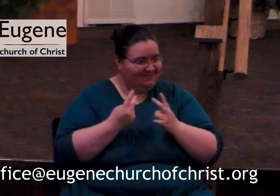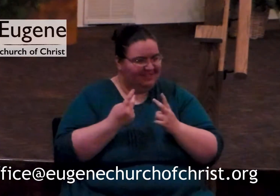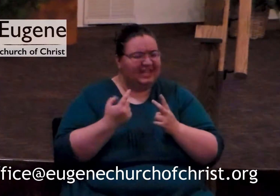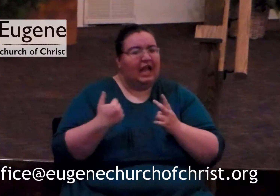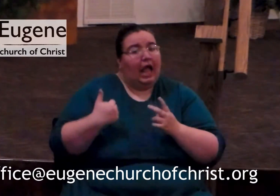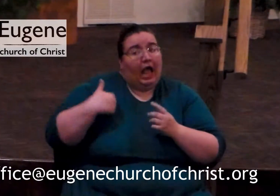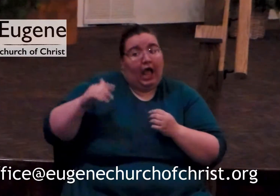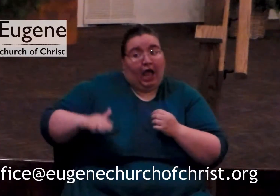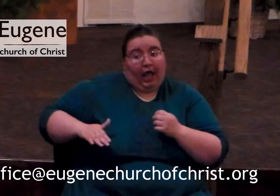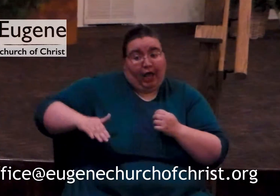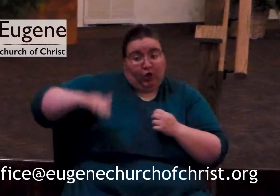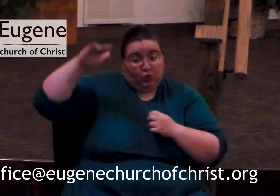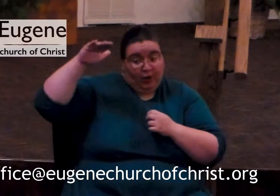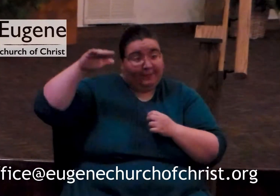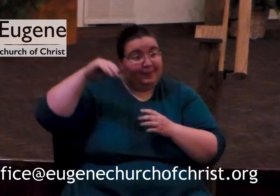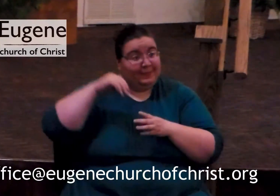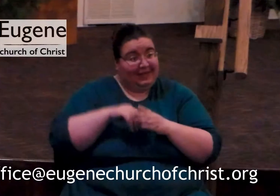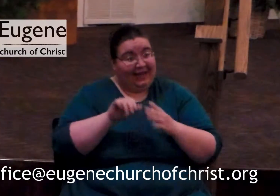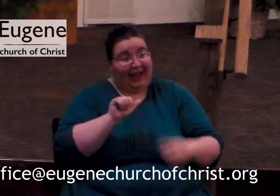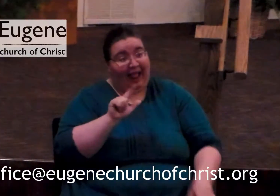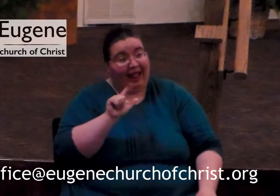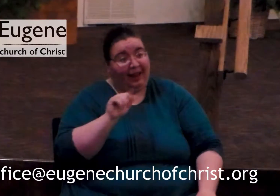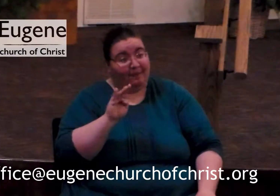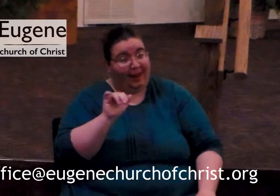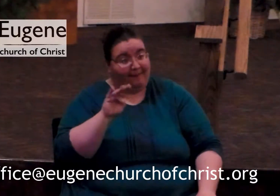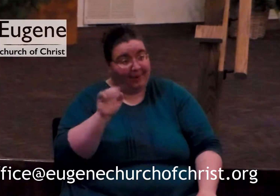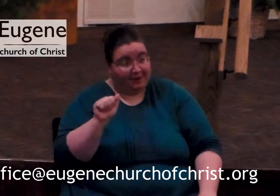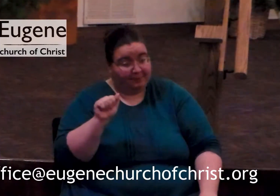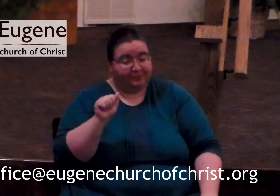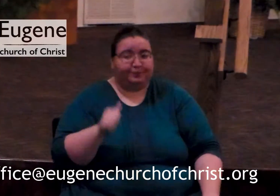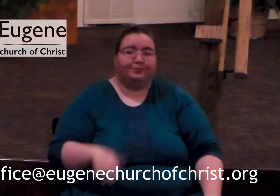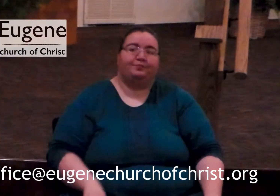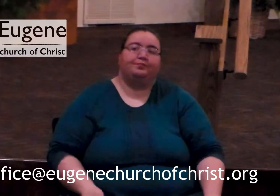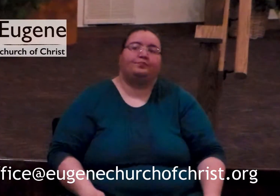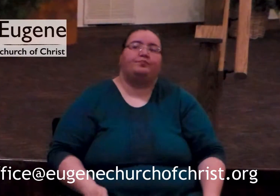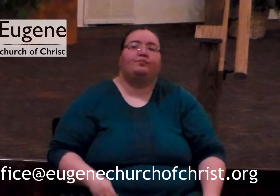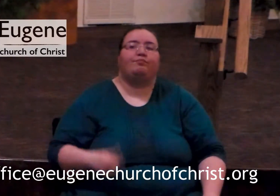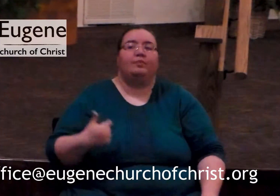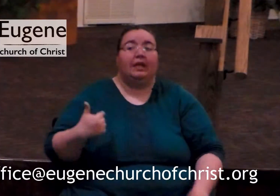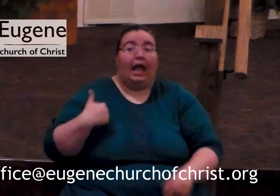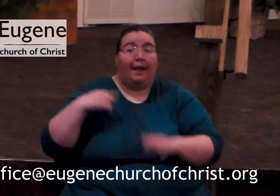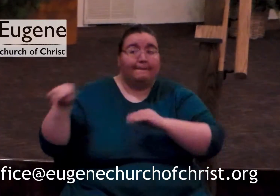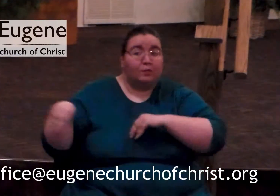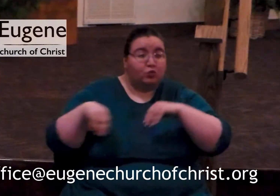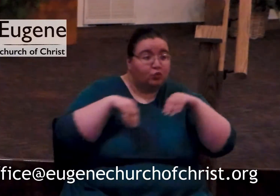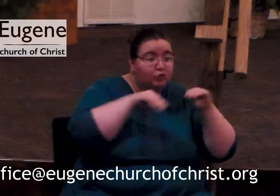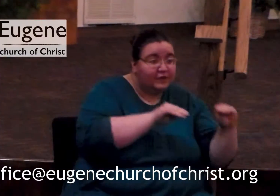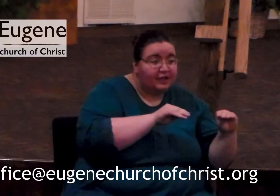fan. I had a friend when I moved out here that assumed that at some point I would become an Oregon fan and life would